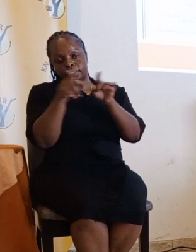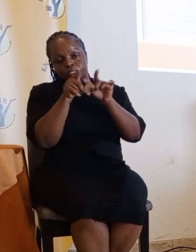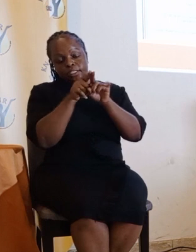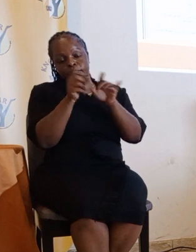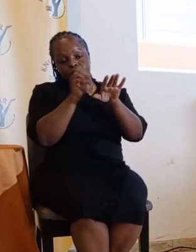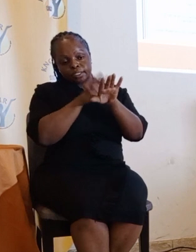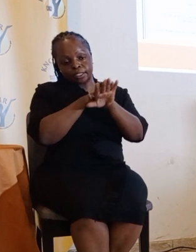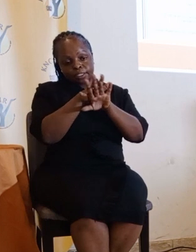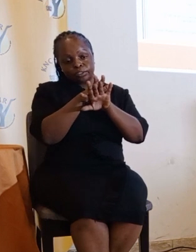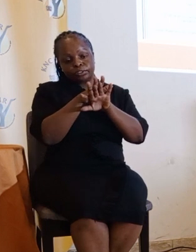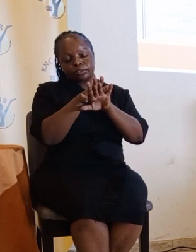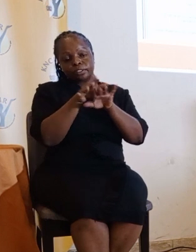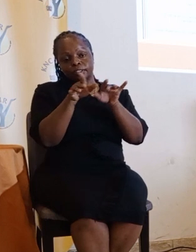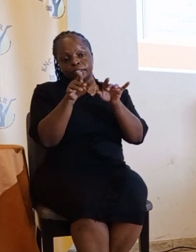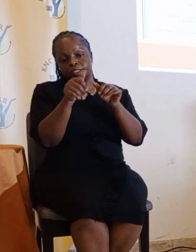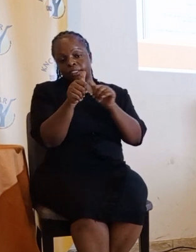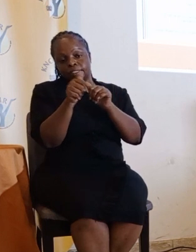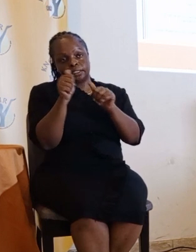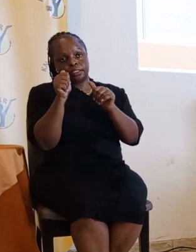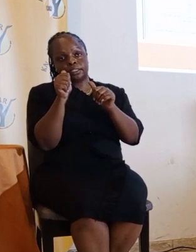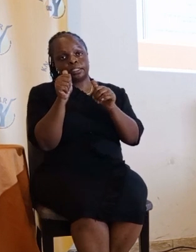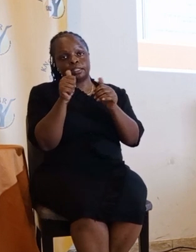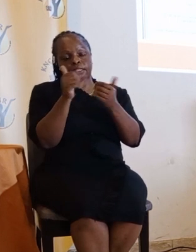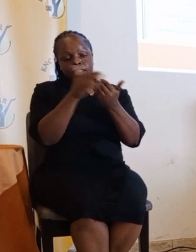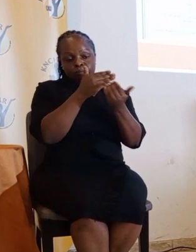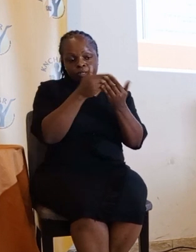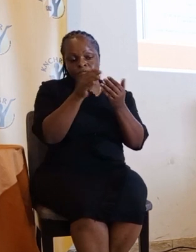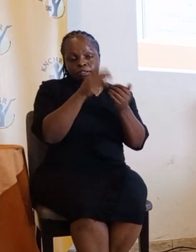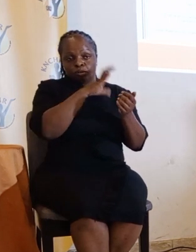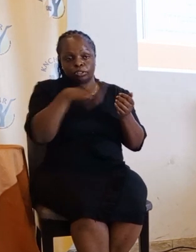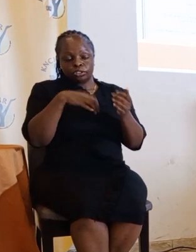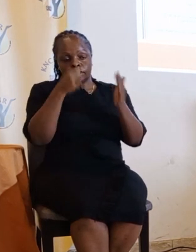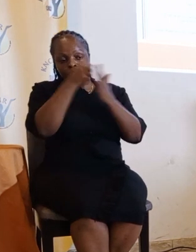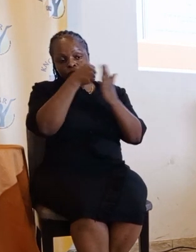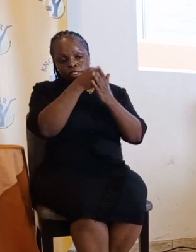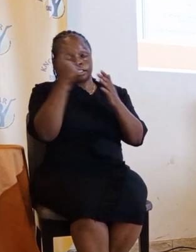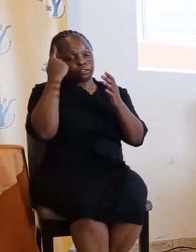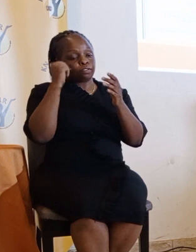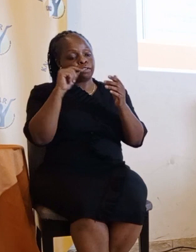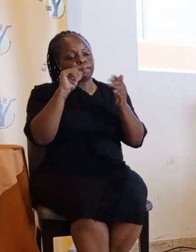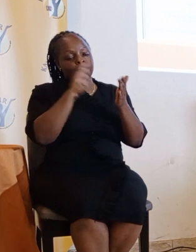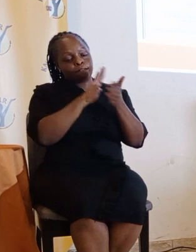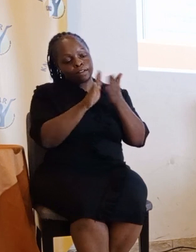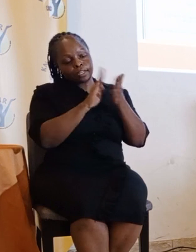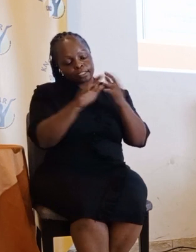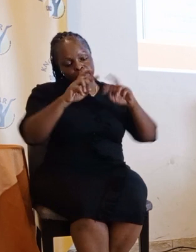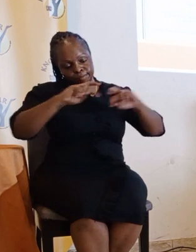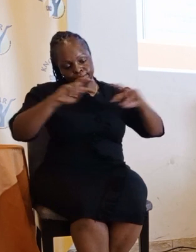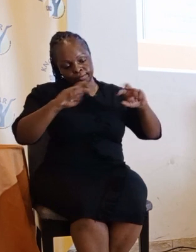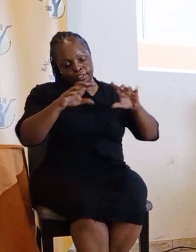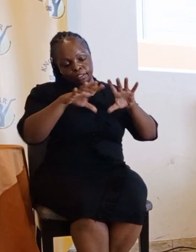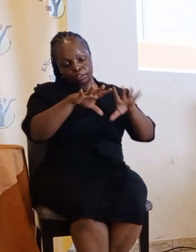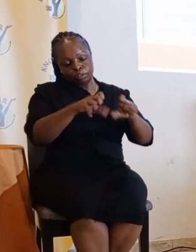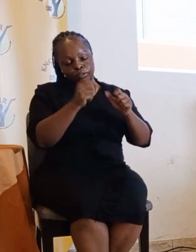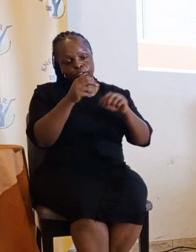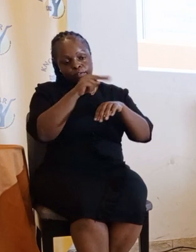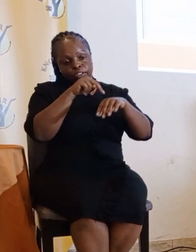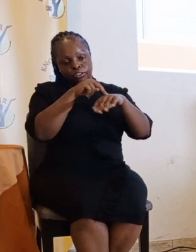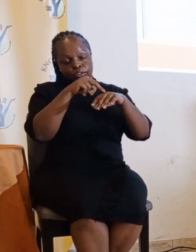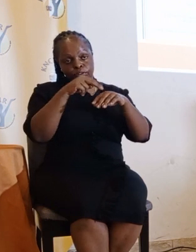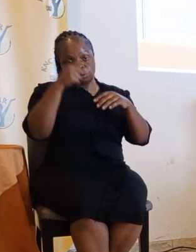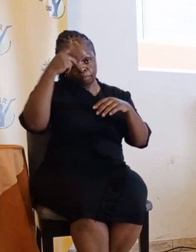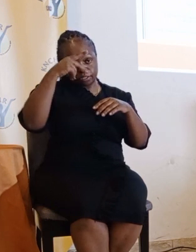has seized of the matter. The Commission advocates for the fast tracking of the adoption of the National Policy on